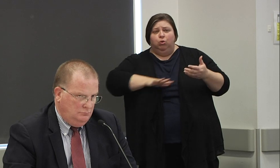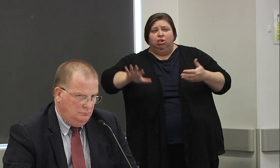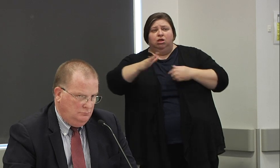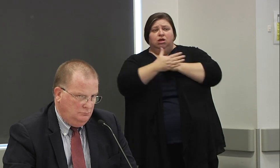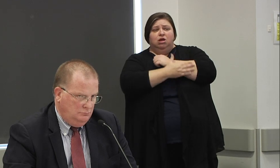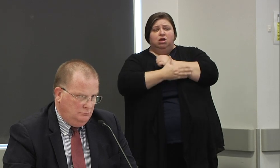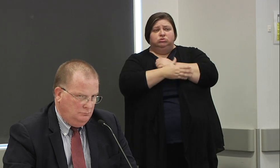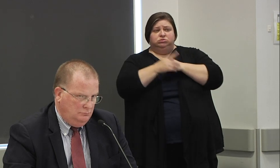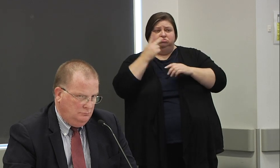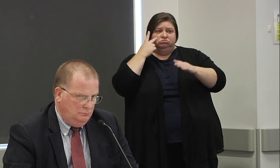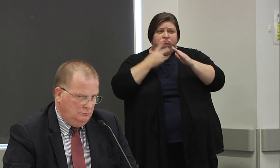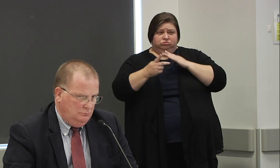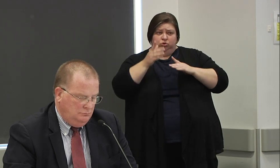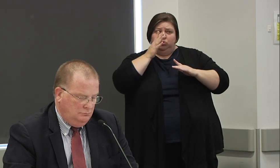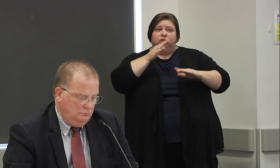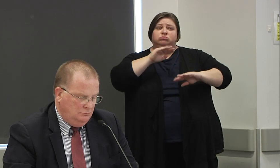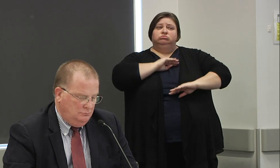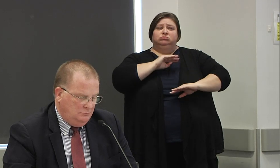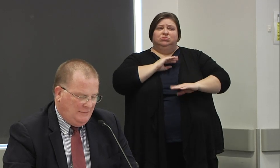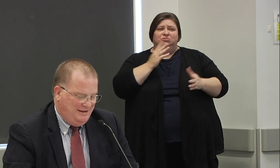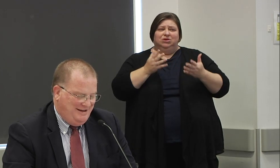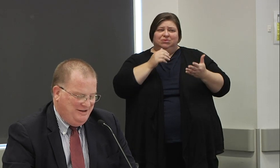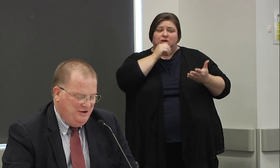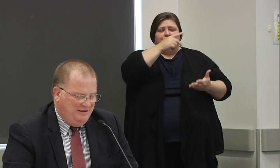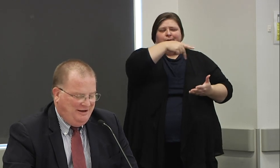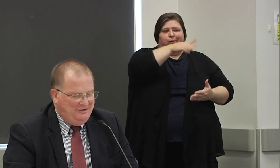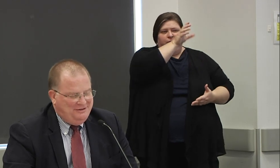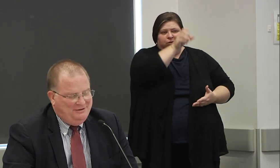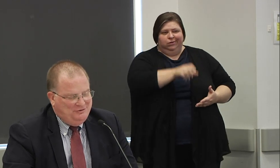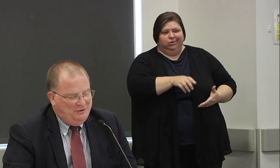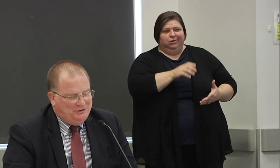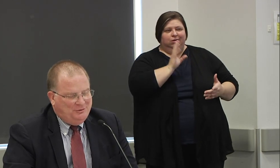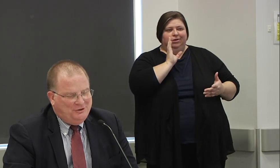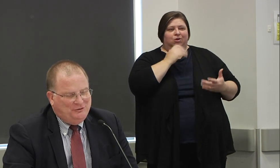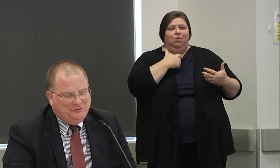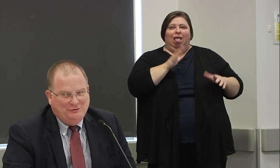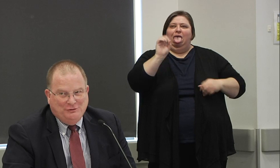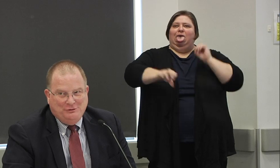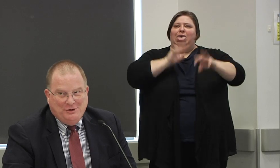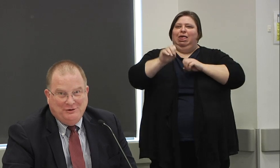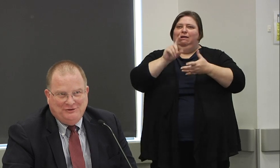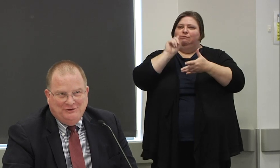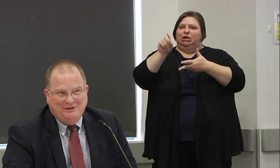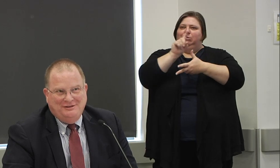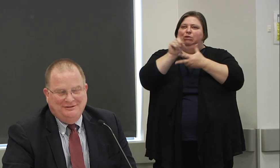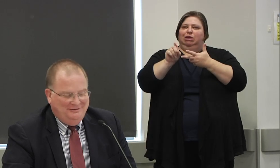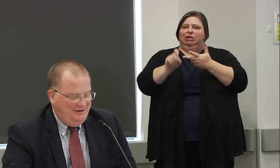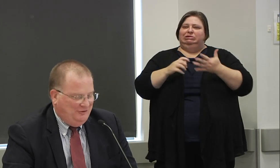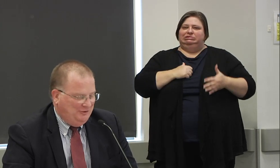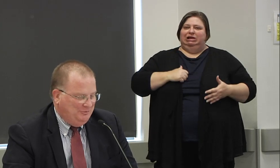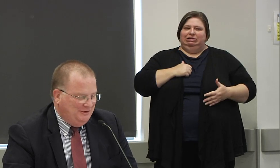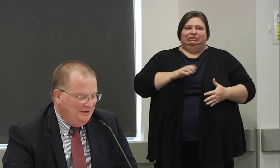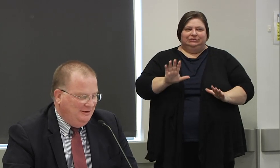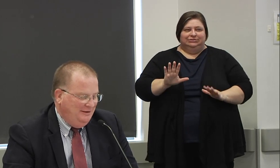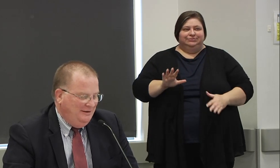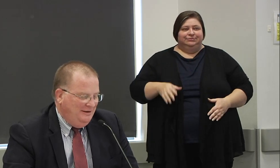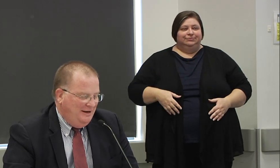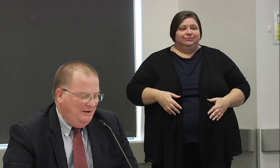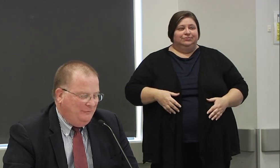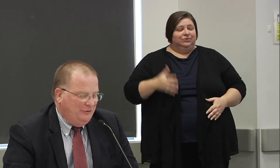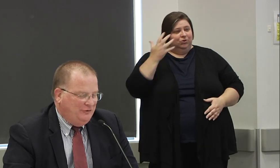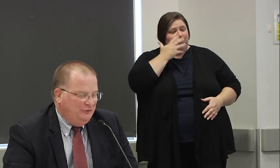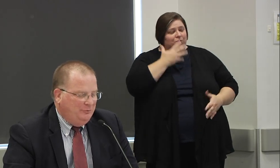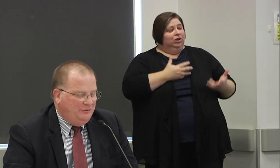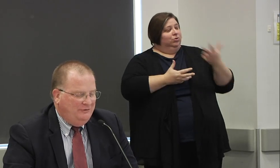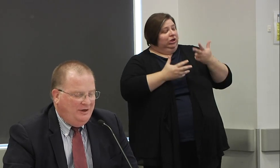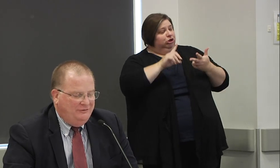the metro area? Sorry, I know that's a lot. You got the record so far for 3 questions, I think, slipped in there. First,